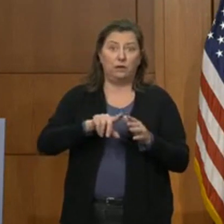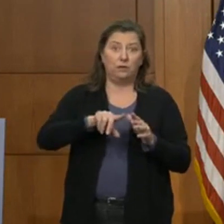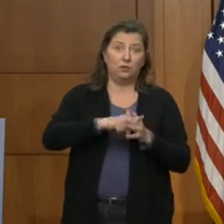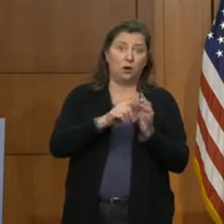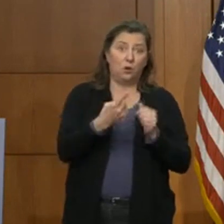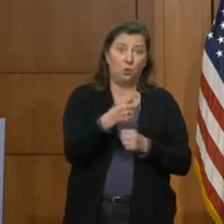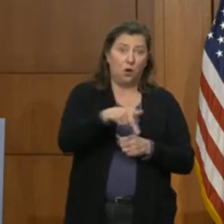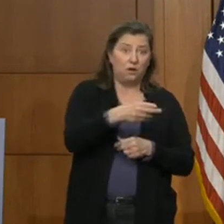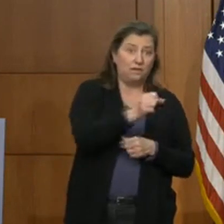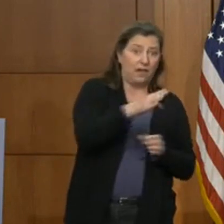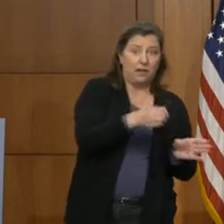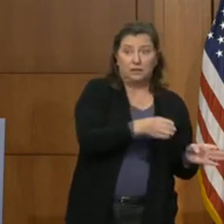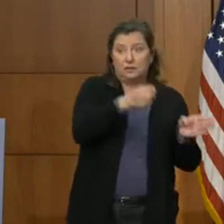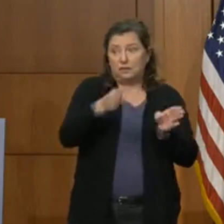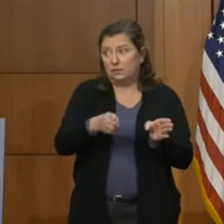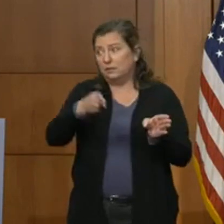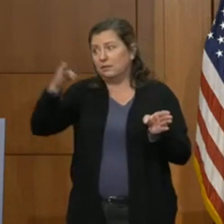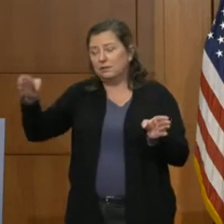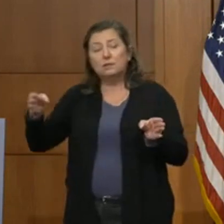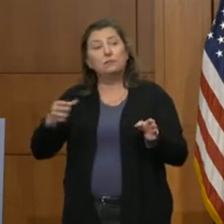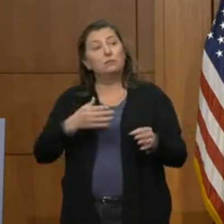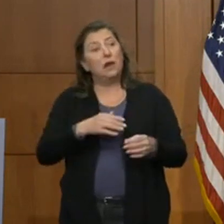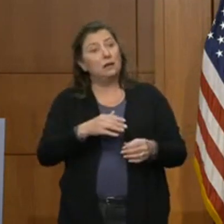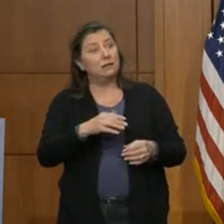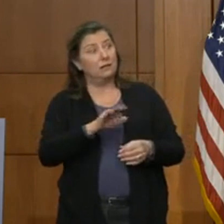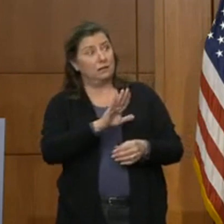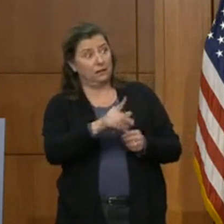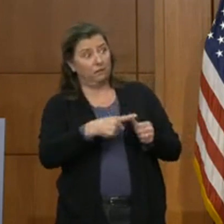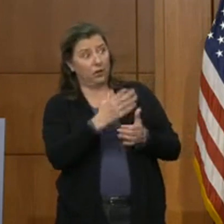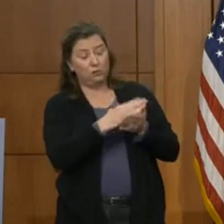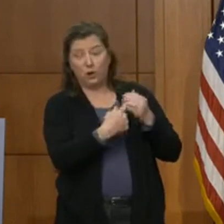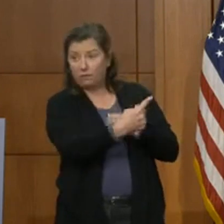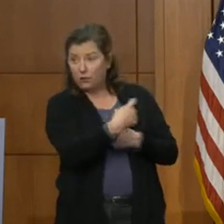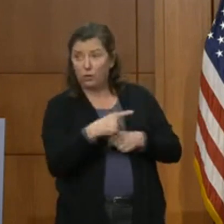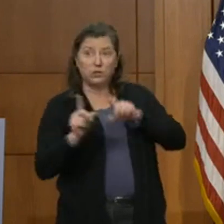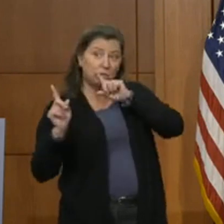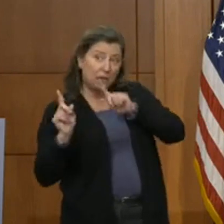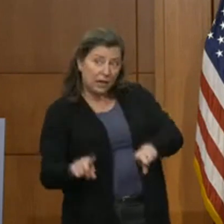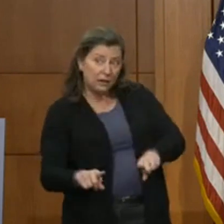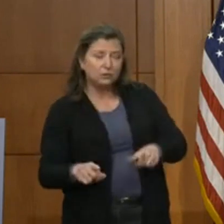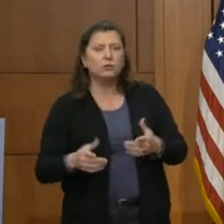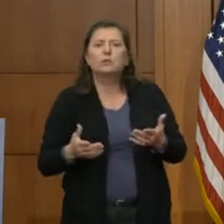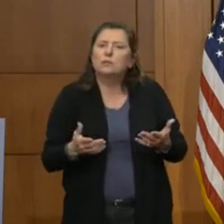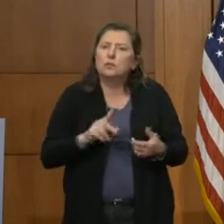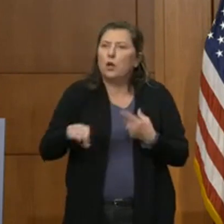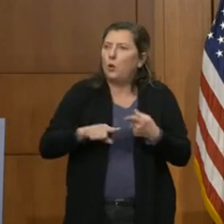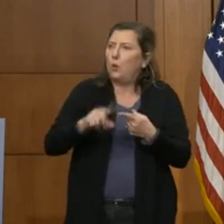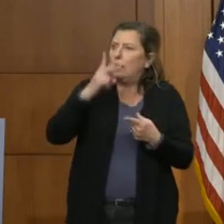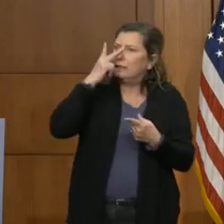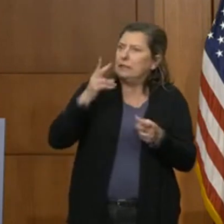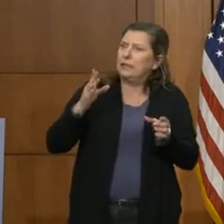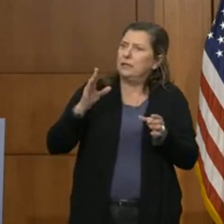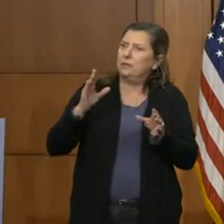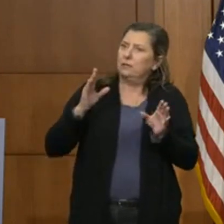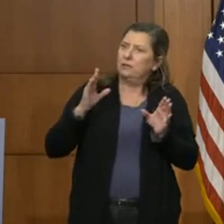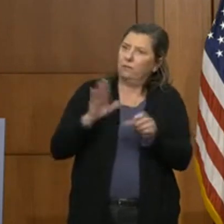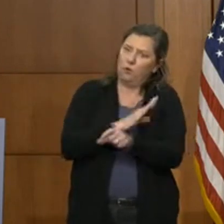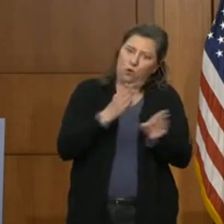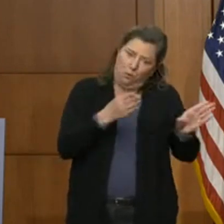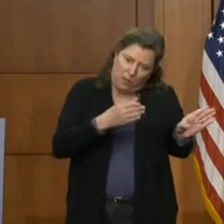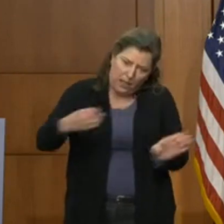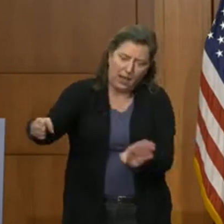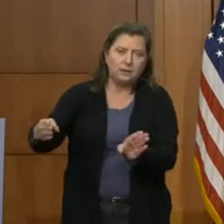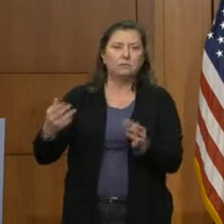next. But the answer to the initial part of your question, when you see a plan, we're in the process